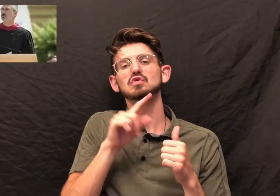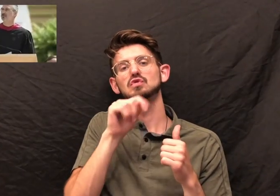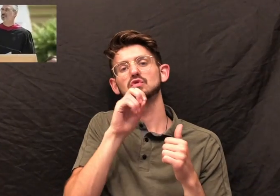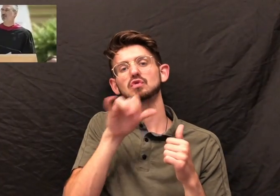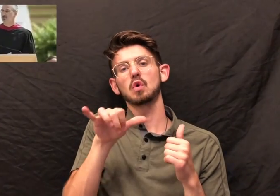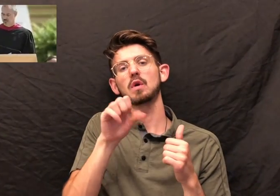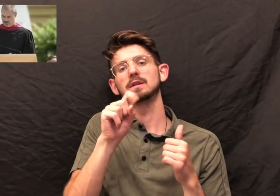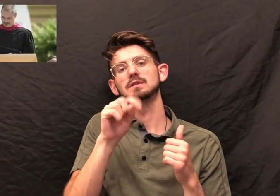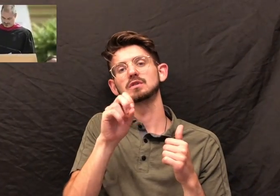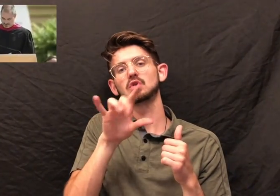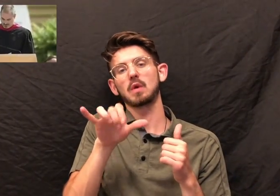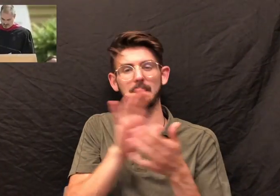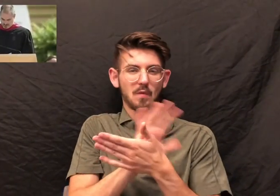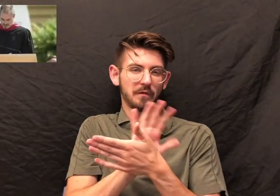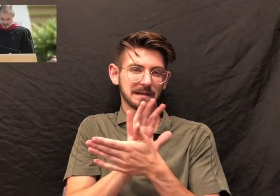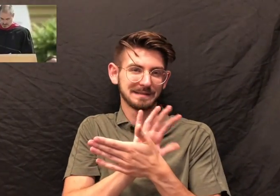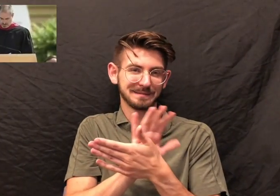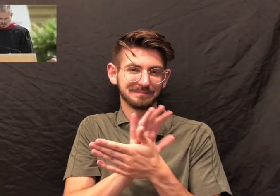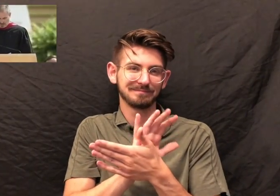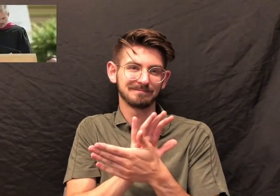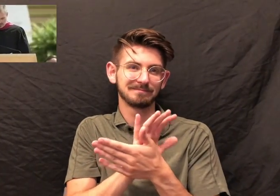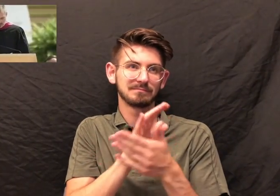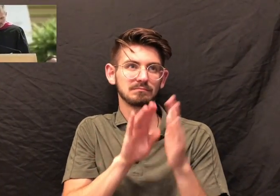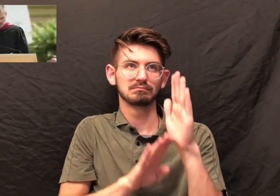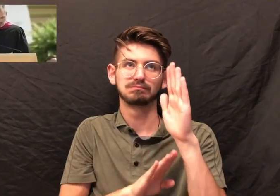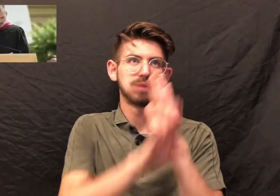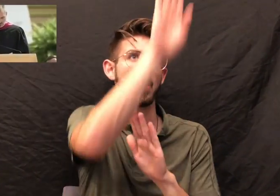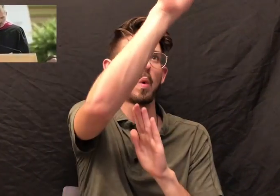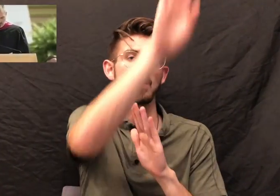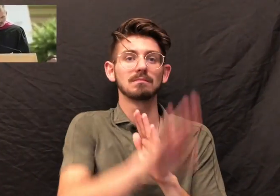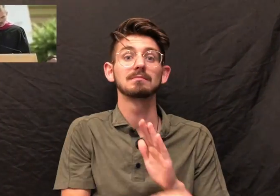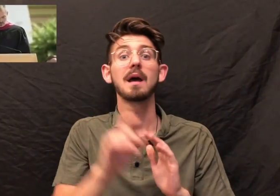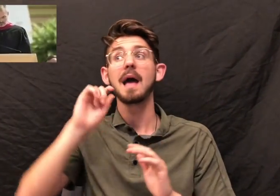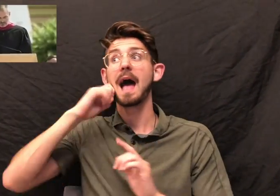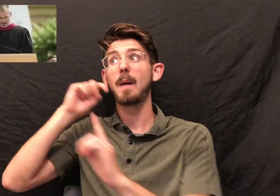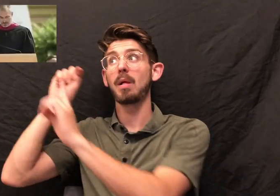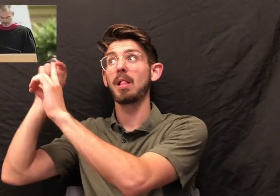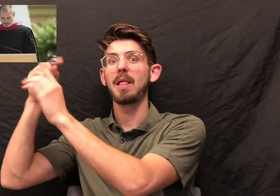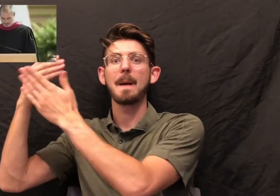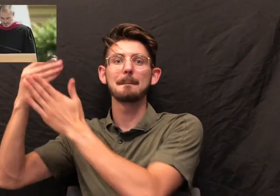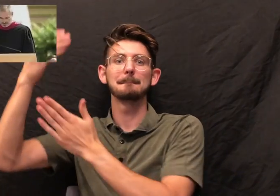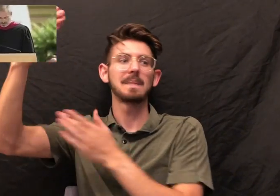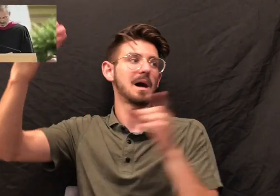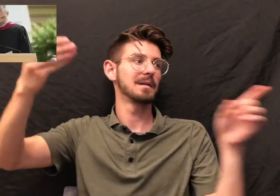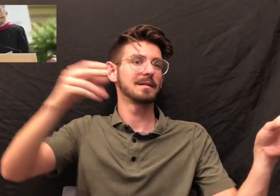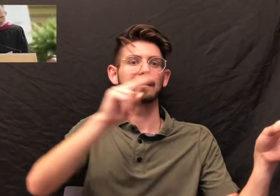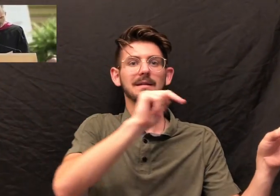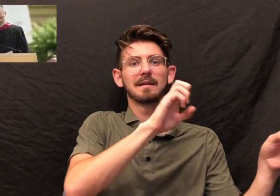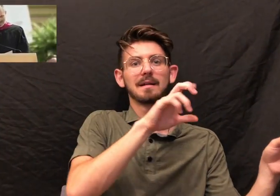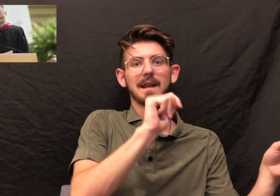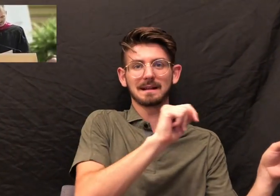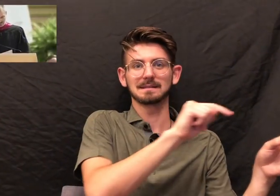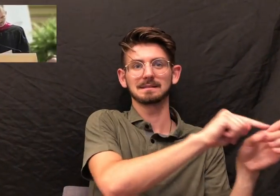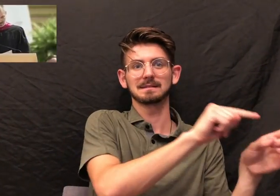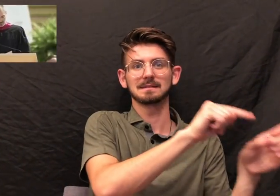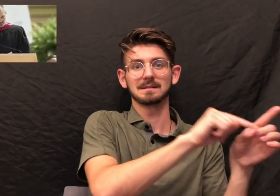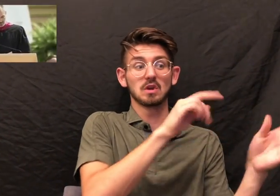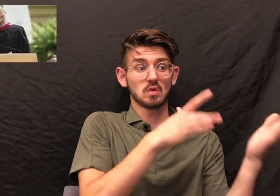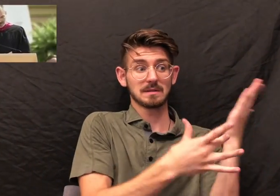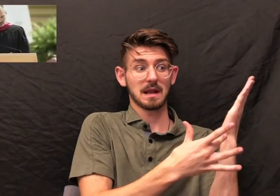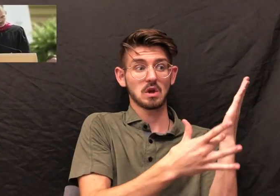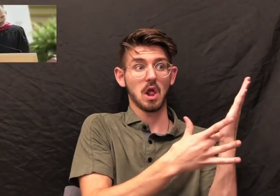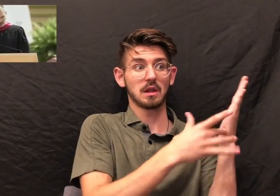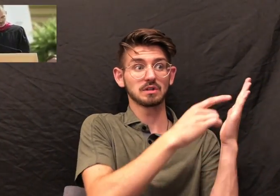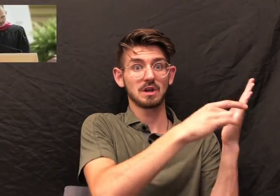In a remarkable turn of events, Apple bought Next, and I returned to Apple, and the technology we developed at Next is at the heart